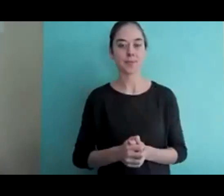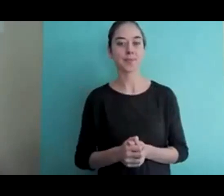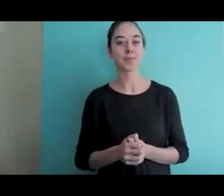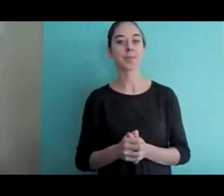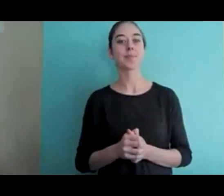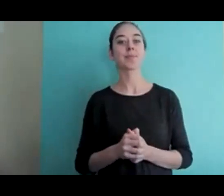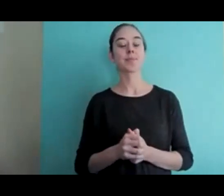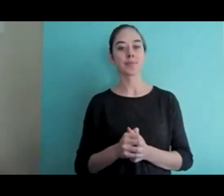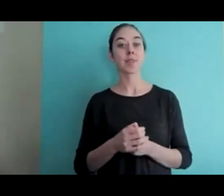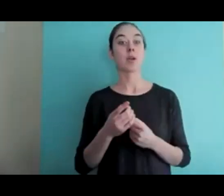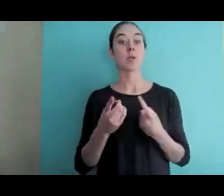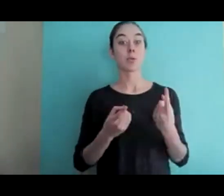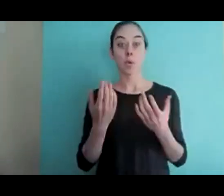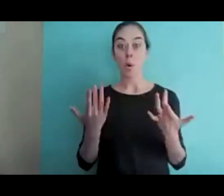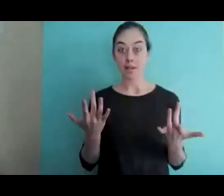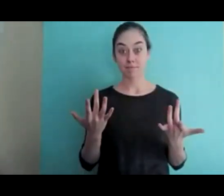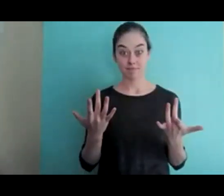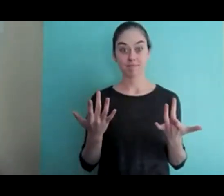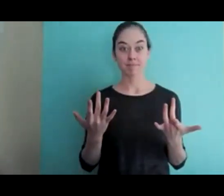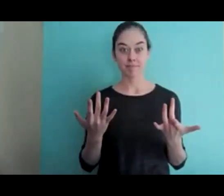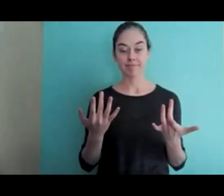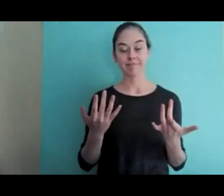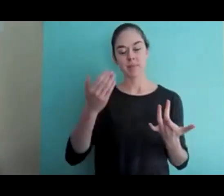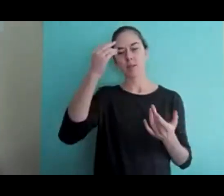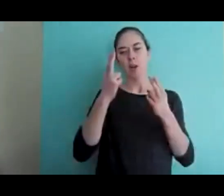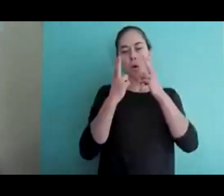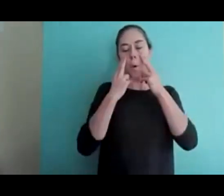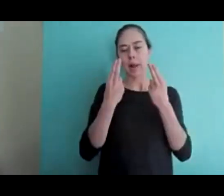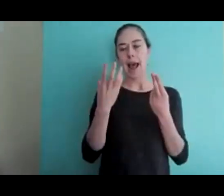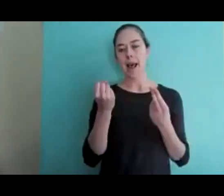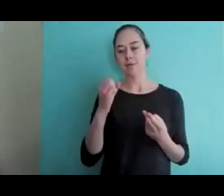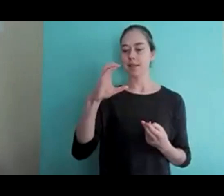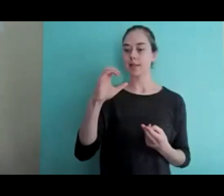we're going to do the circuits like we did the last time.